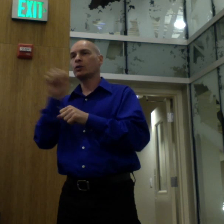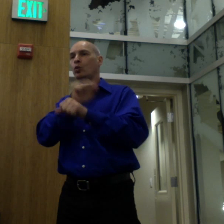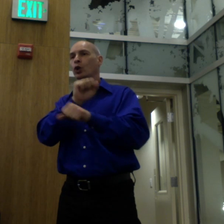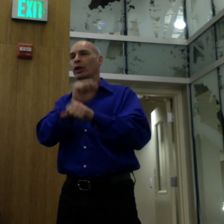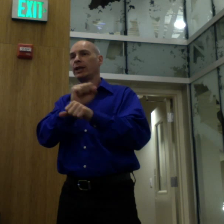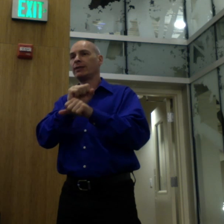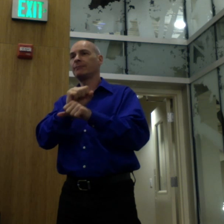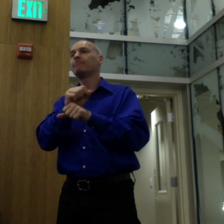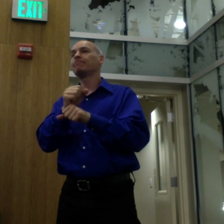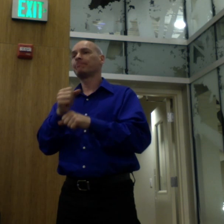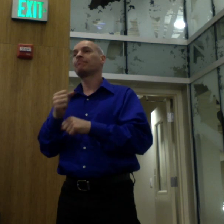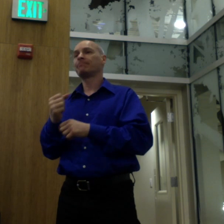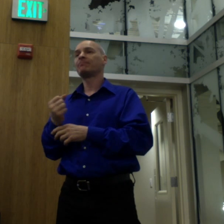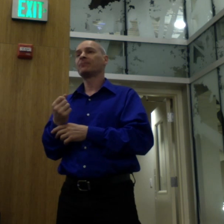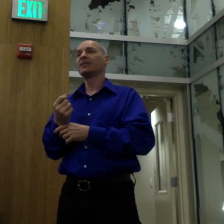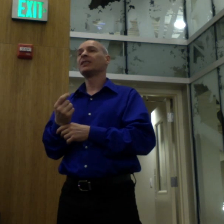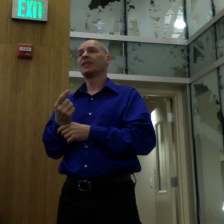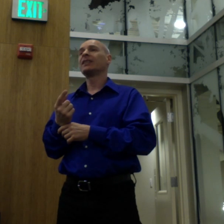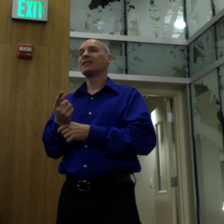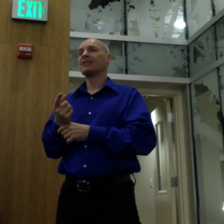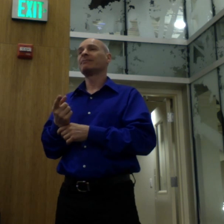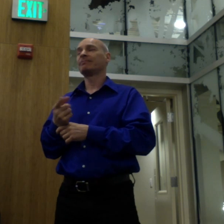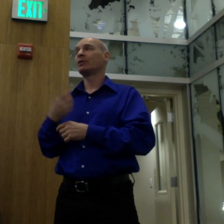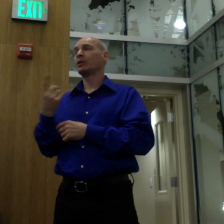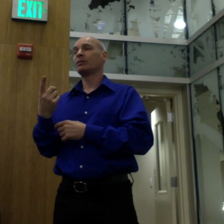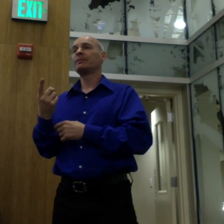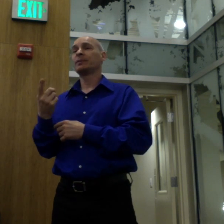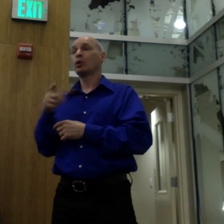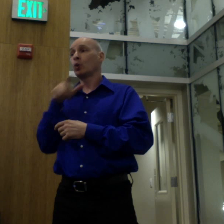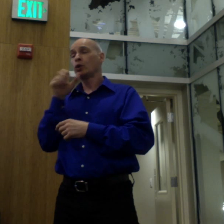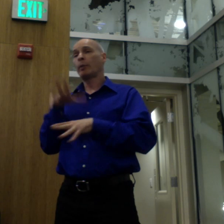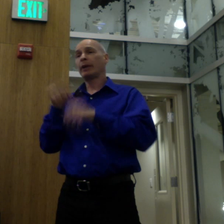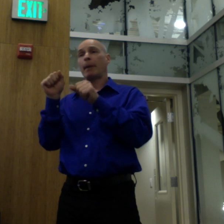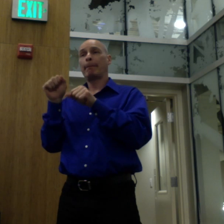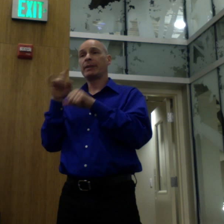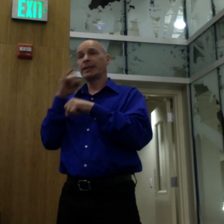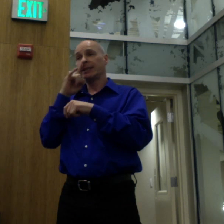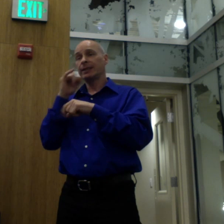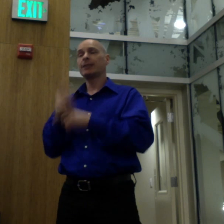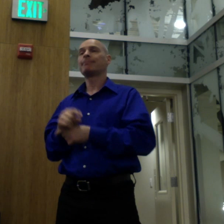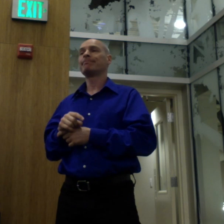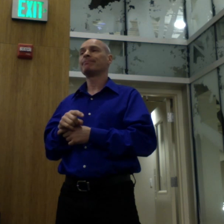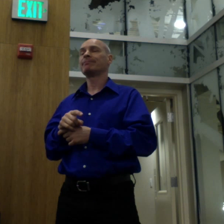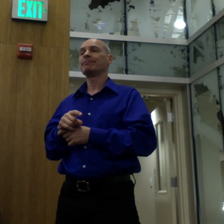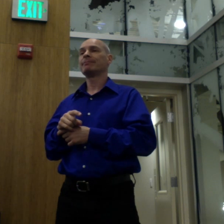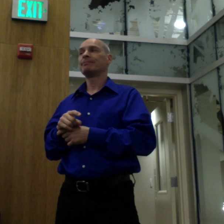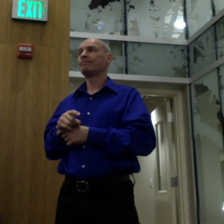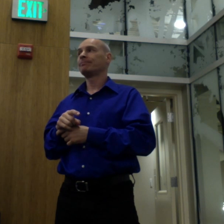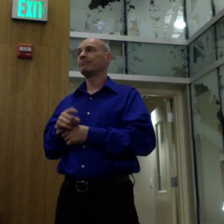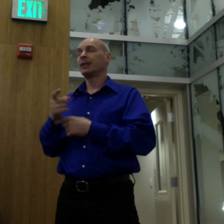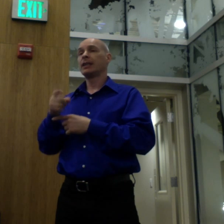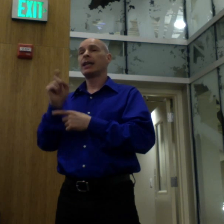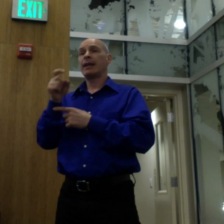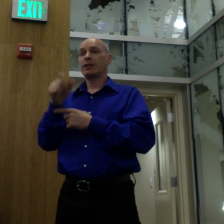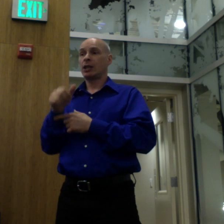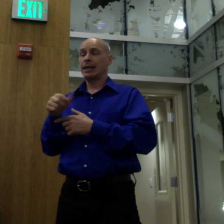errands, who picks the kids up? And be consistent with that